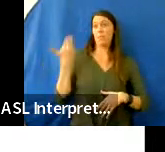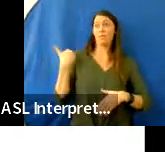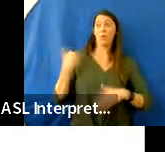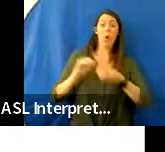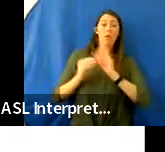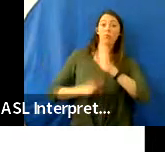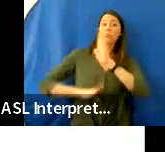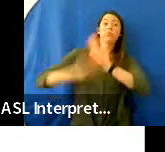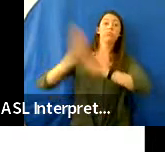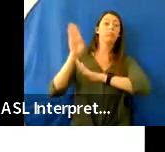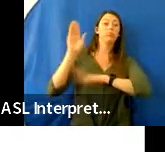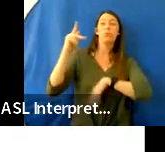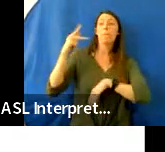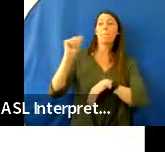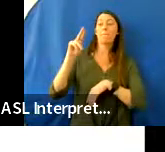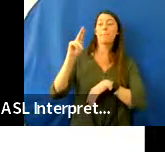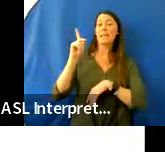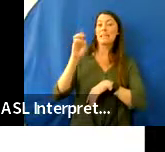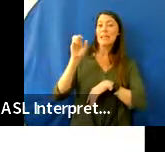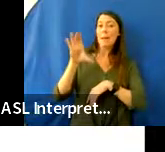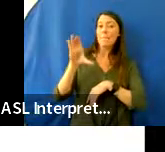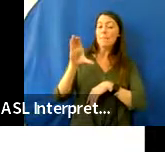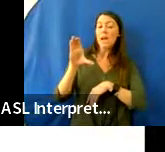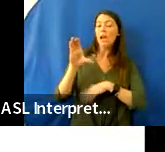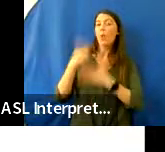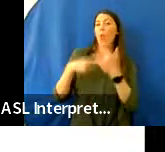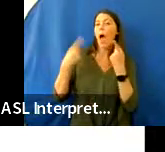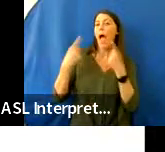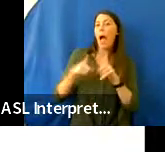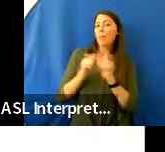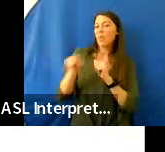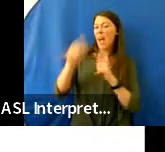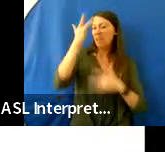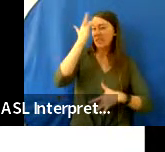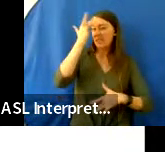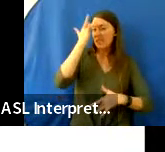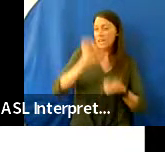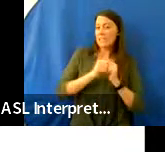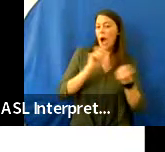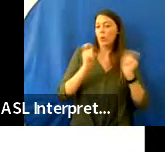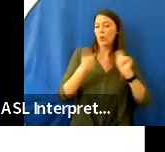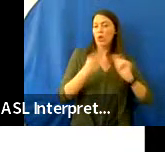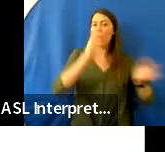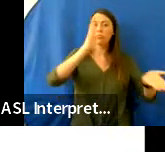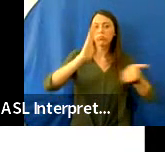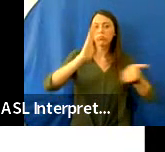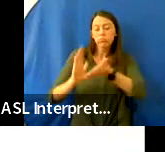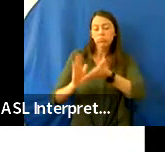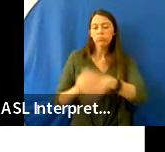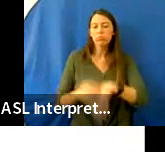prepared, to stay cautious, even in the new normal that we hope that we all get to?